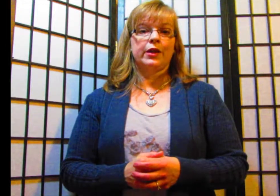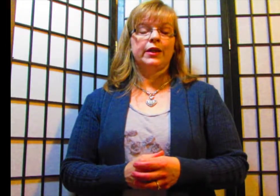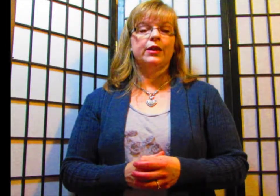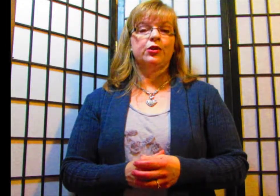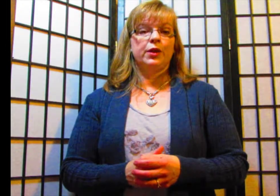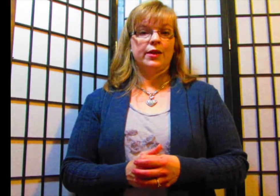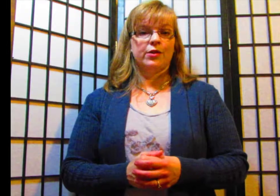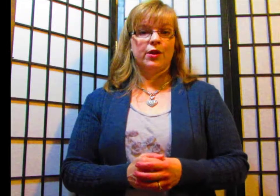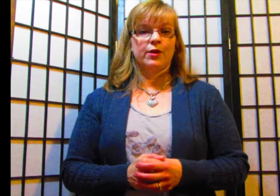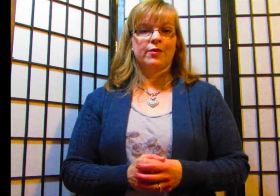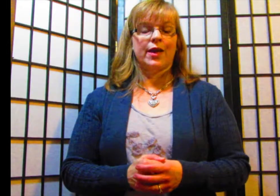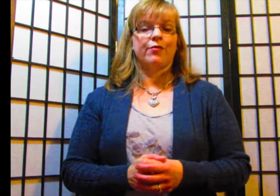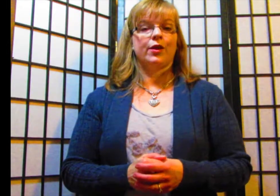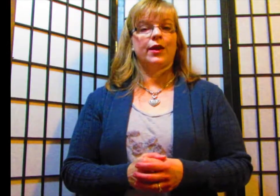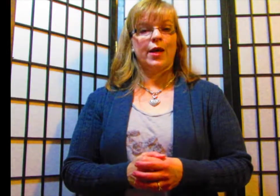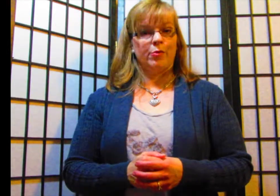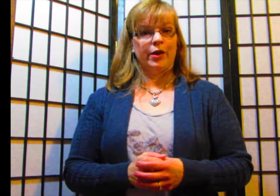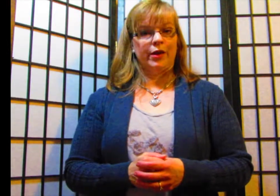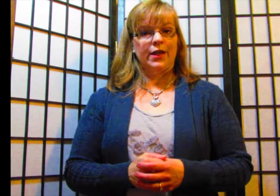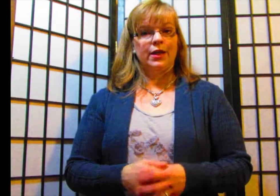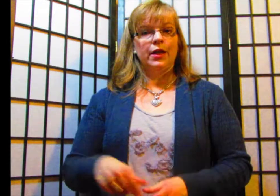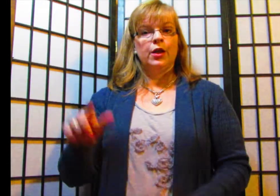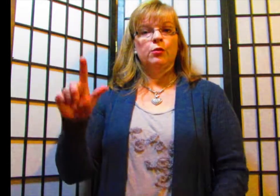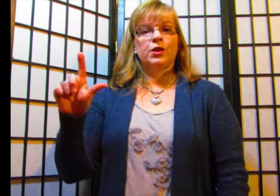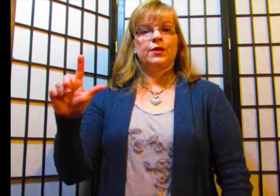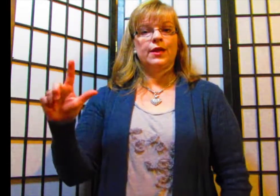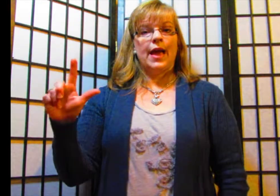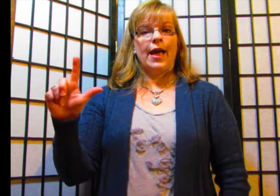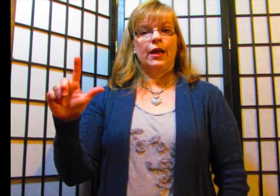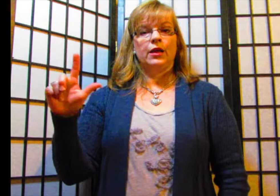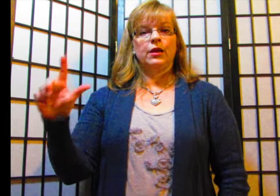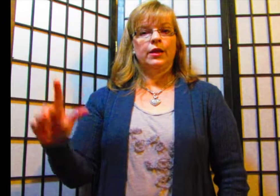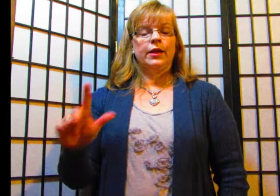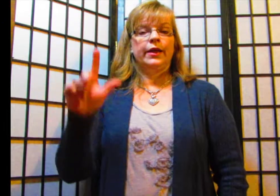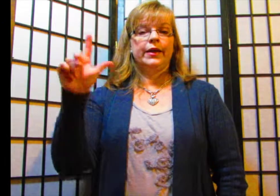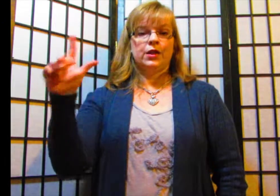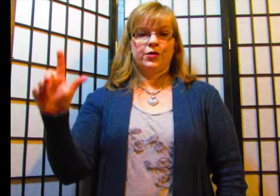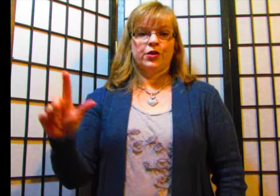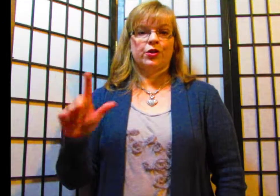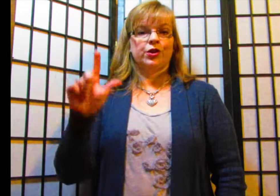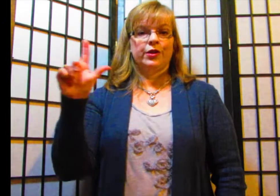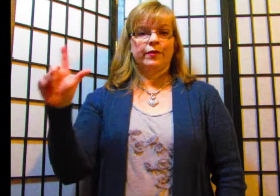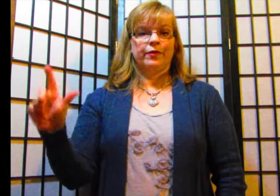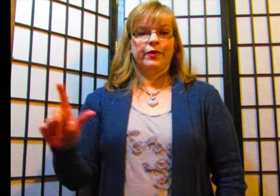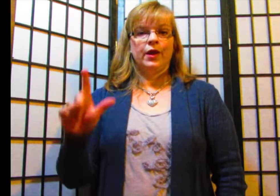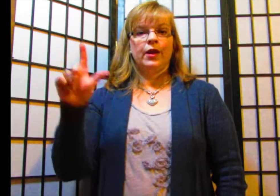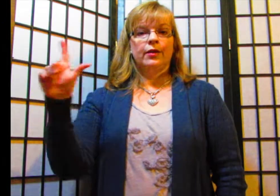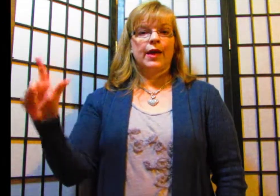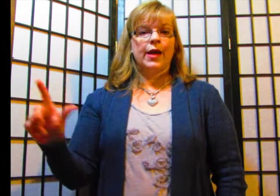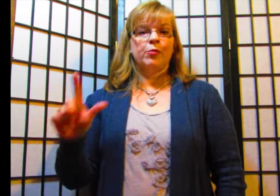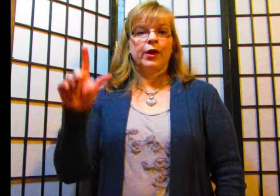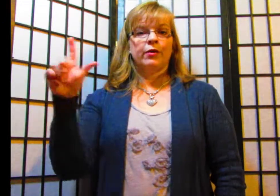librarian, you need to know the sign for library, which is an L in a circle.